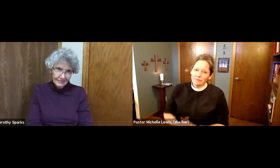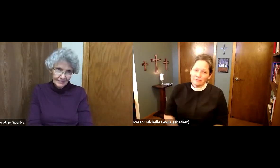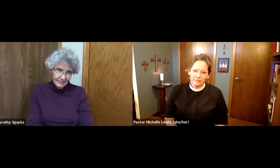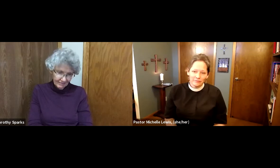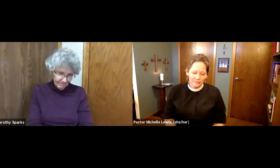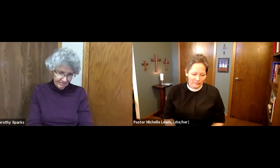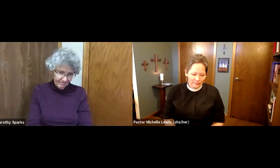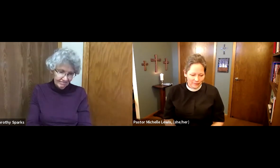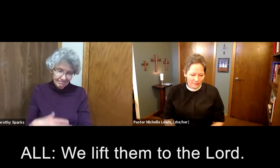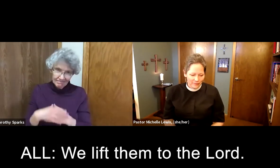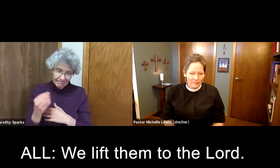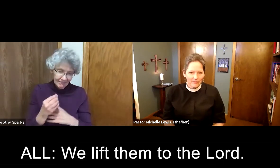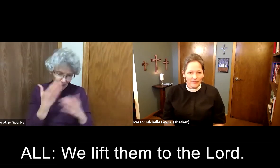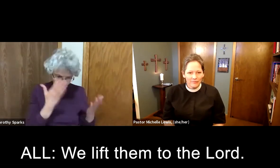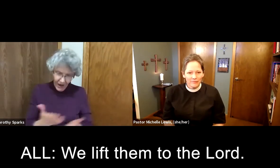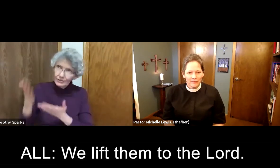lift up your heart.